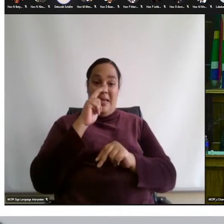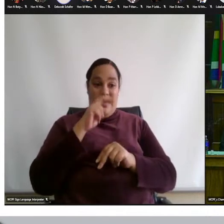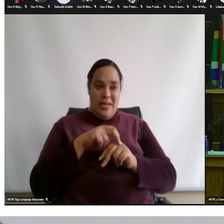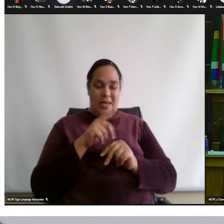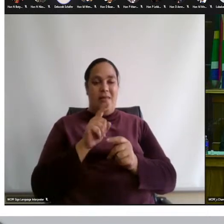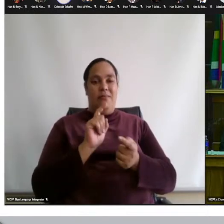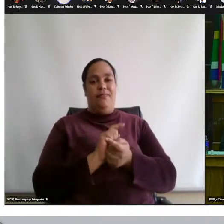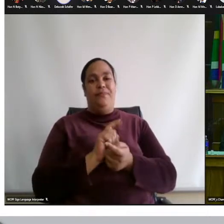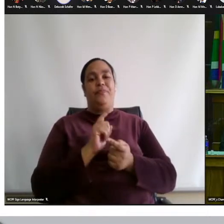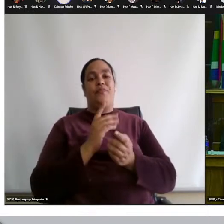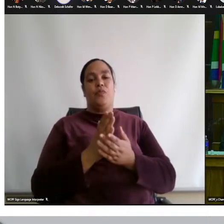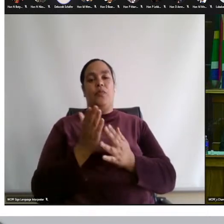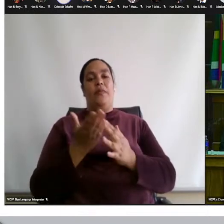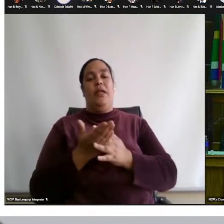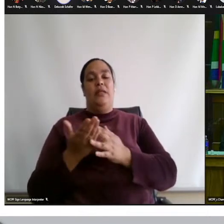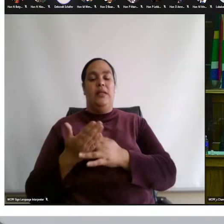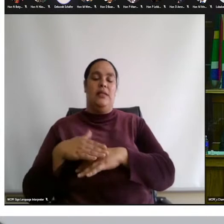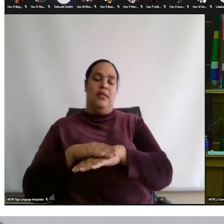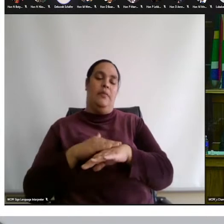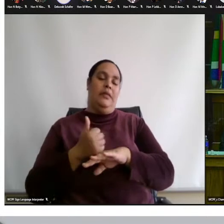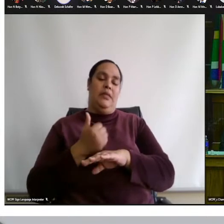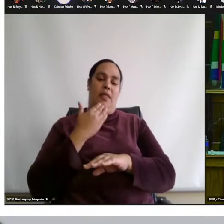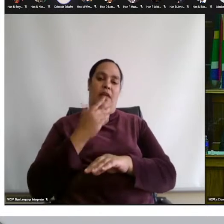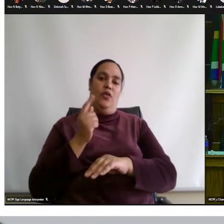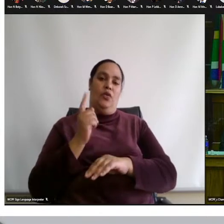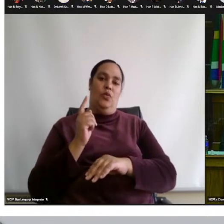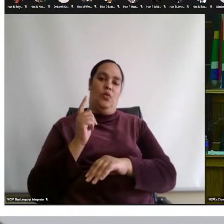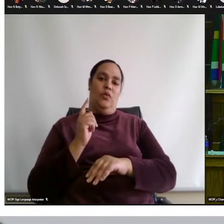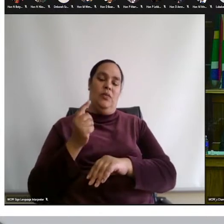on a case-by-case basis. Thank you, Speaker.